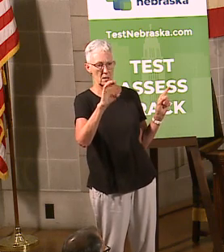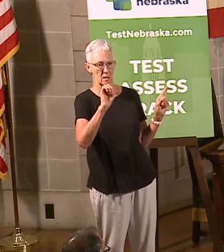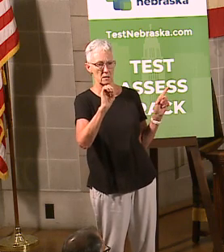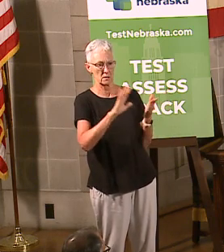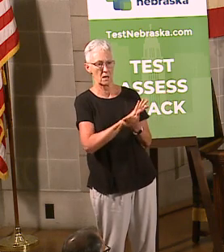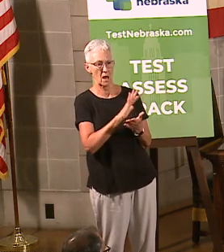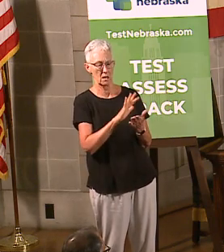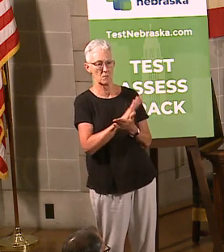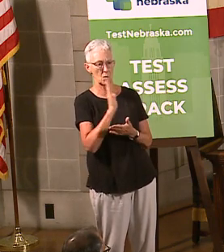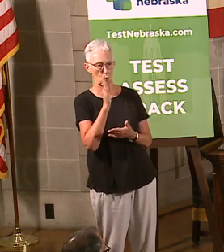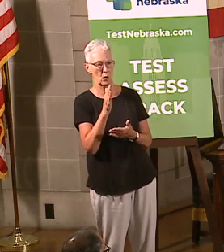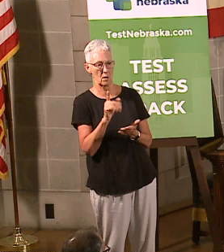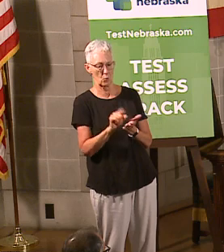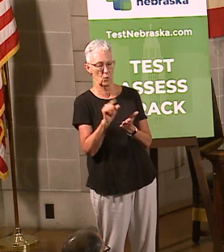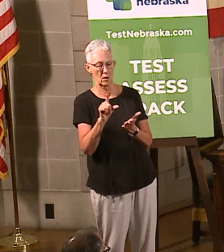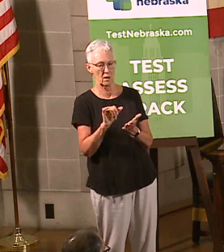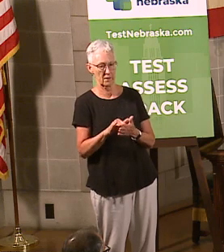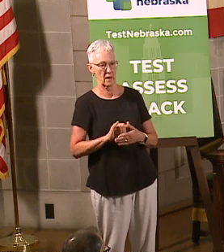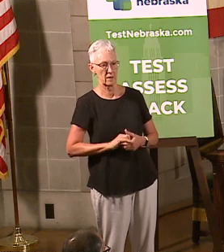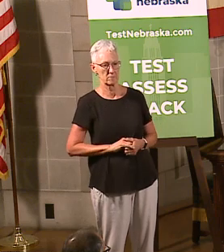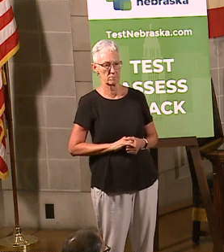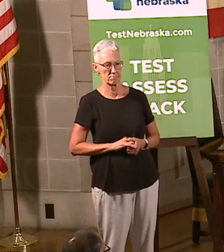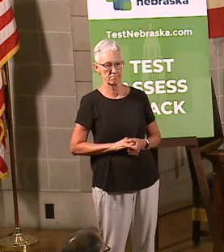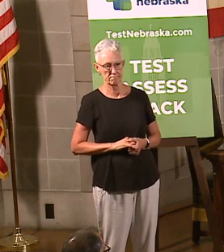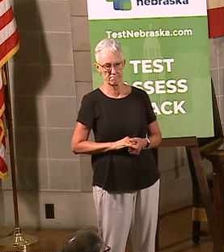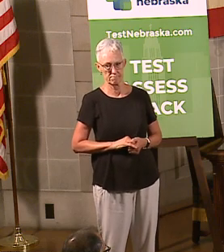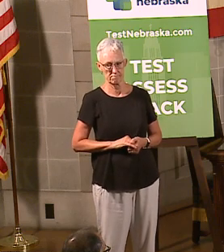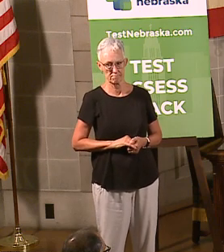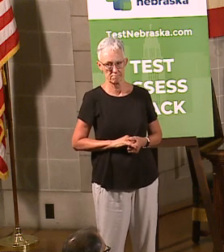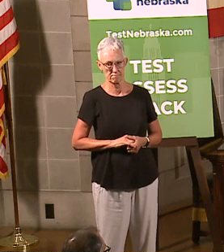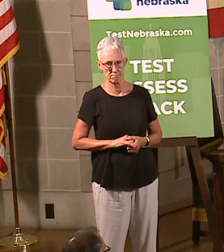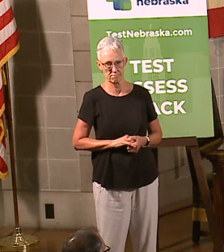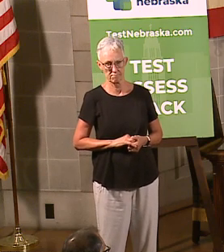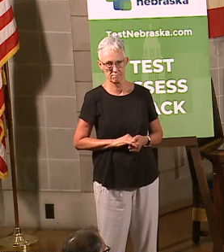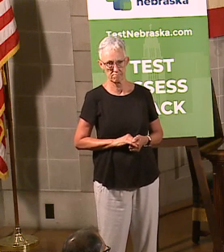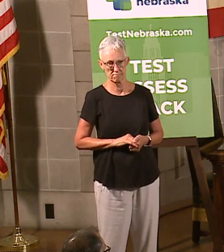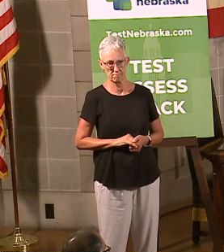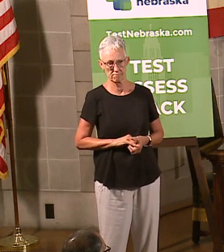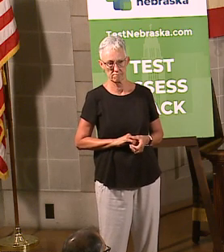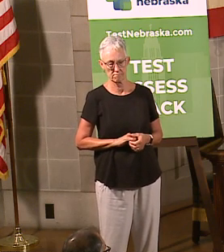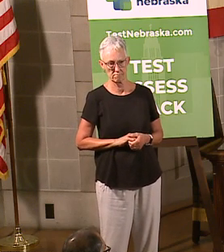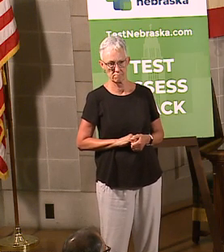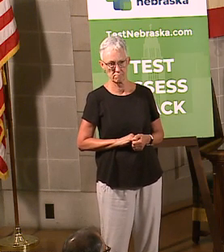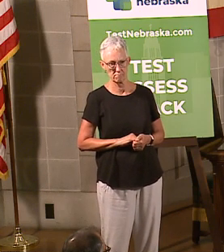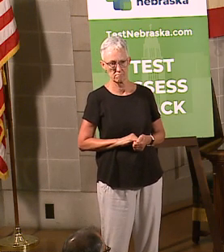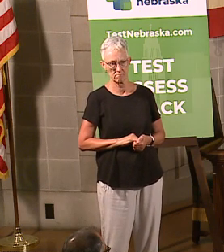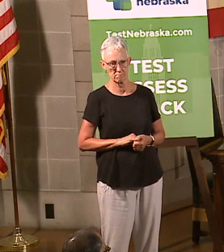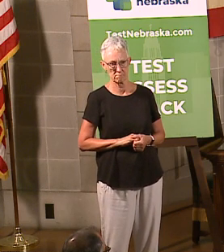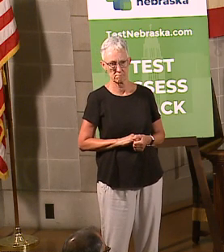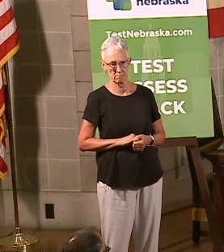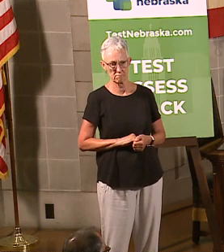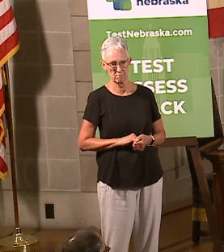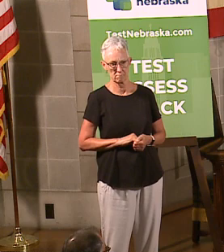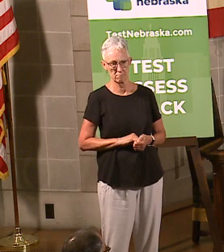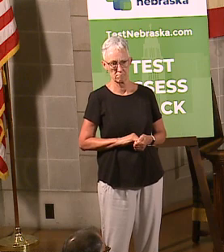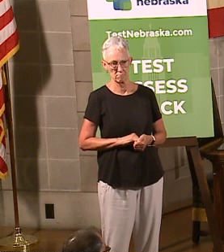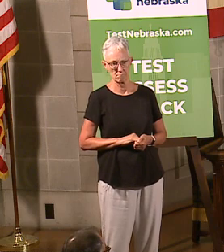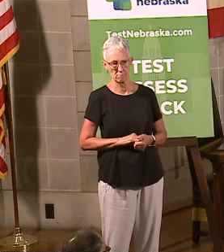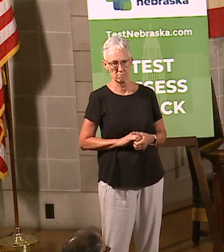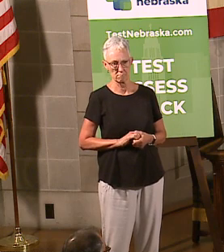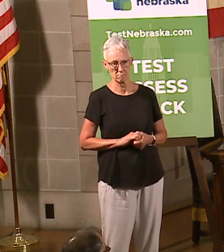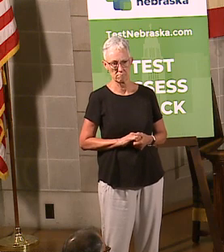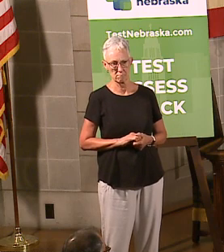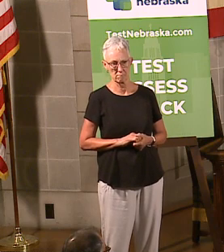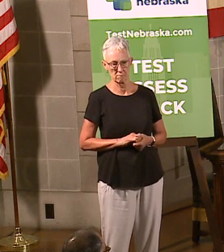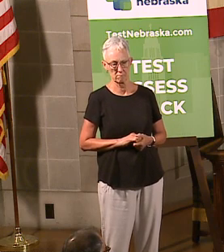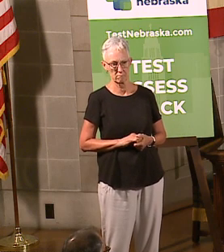Steve White wants to know, the Central District is seeing 5 or fewer new cases a day. If that continues, how quickly can Grand Island go